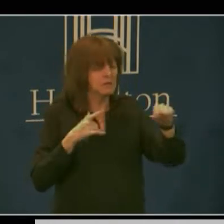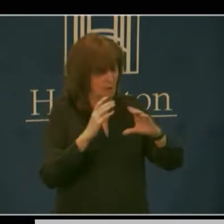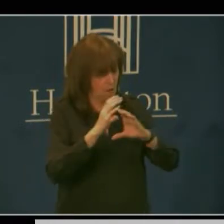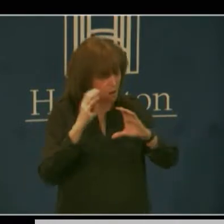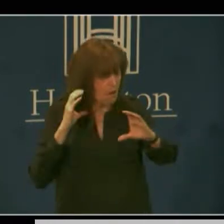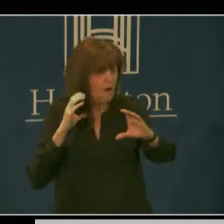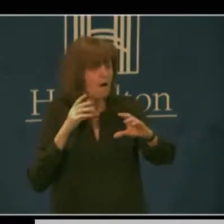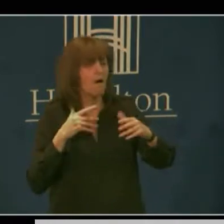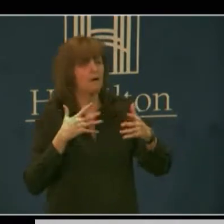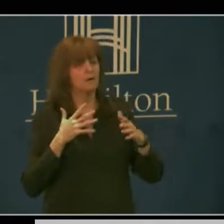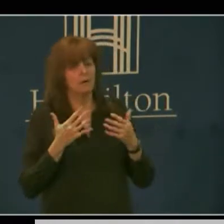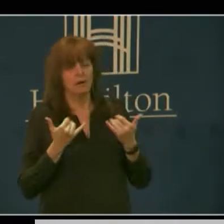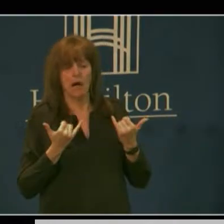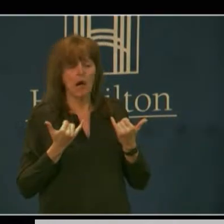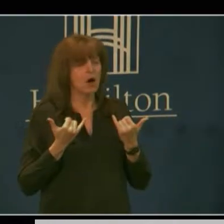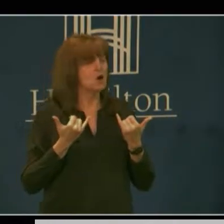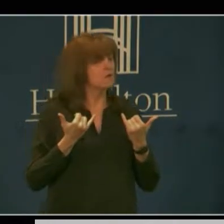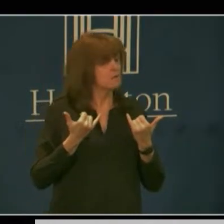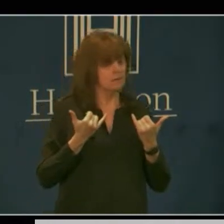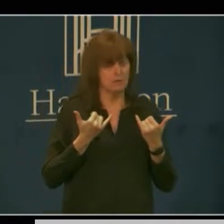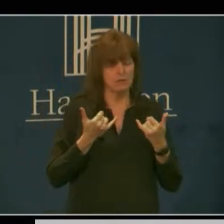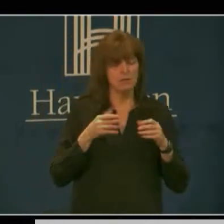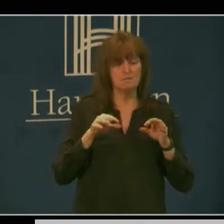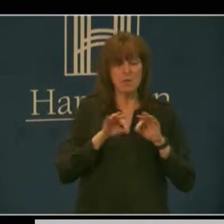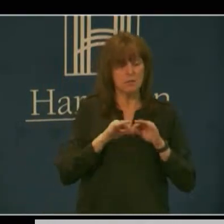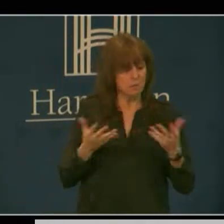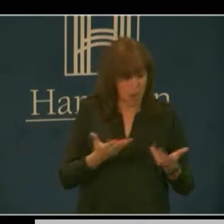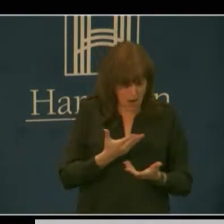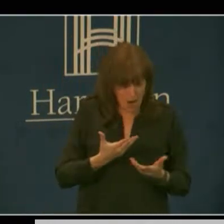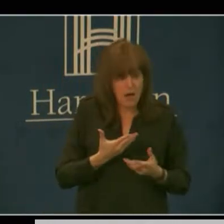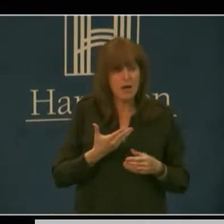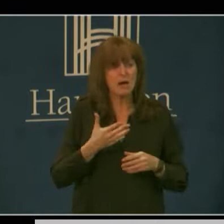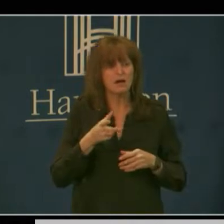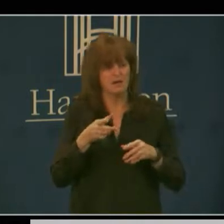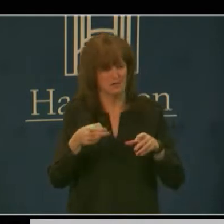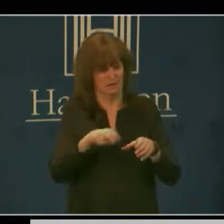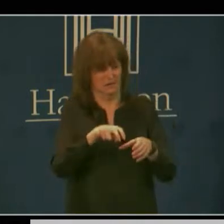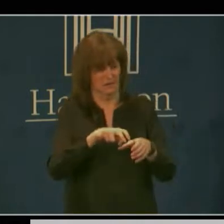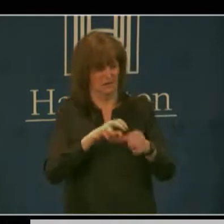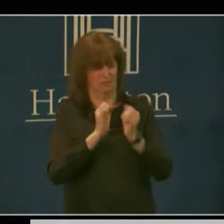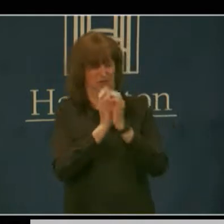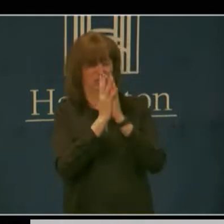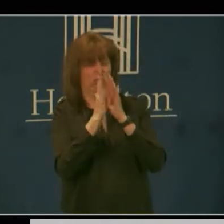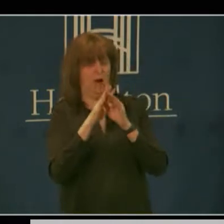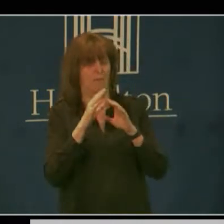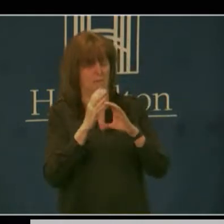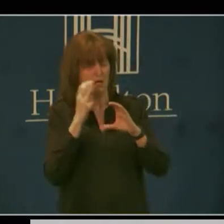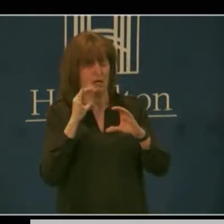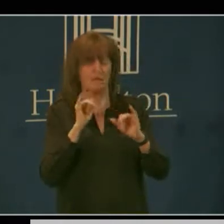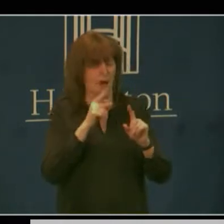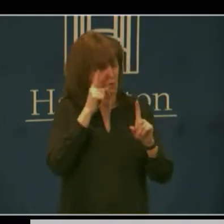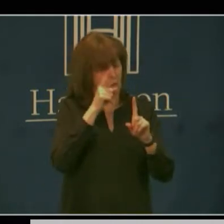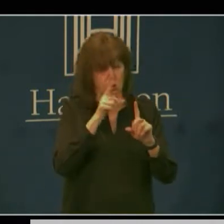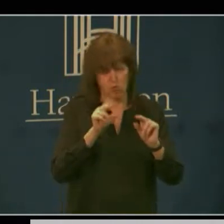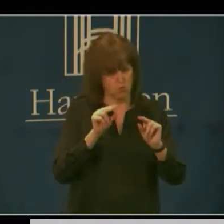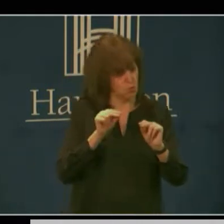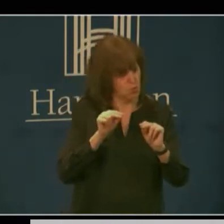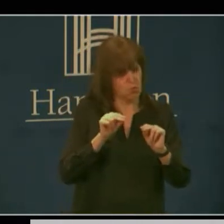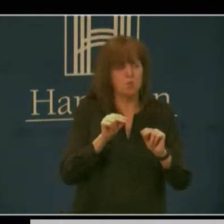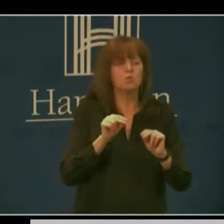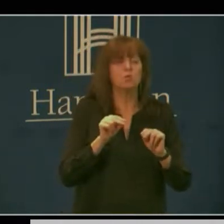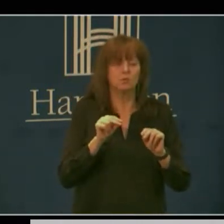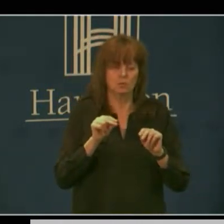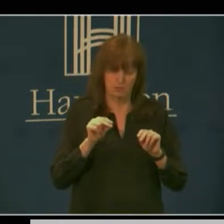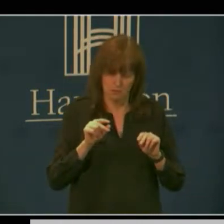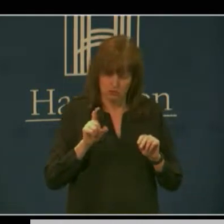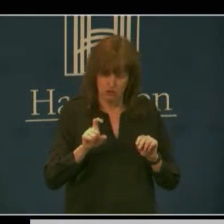not packing people in. The reality is it may be at times difficult to have a full 6 feet of separation, and this is the